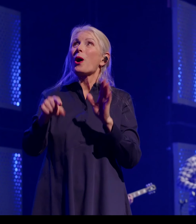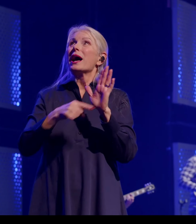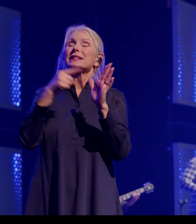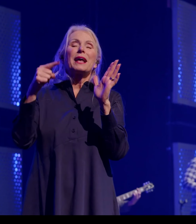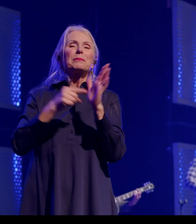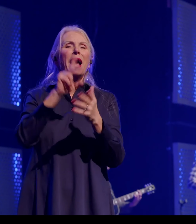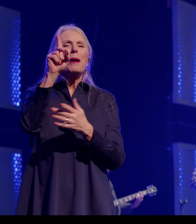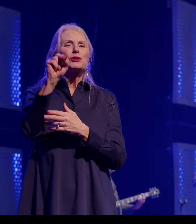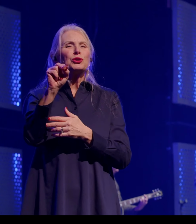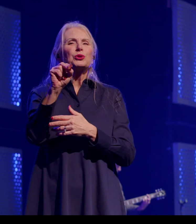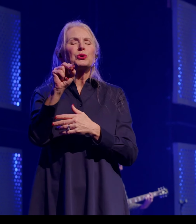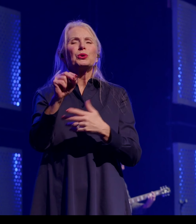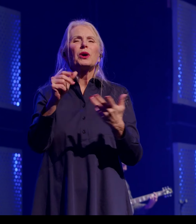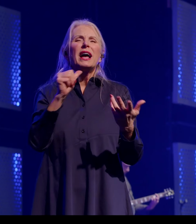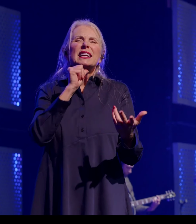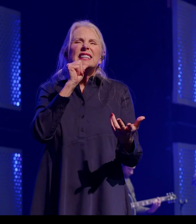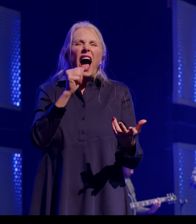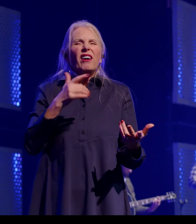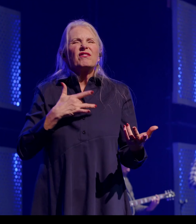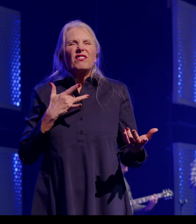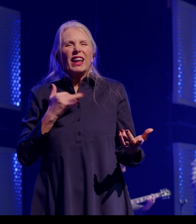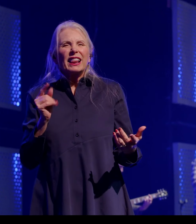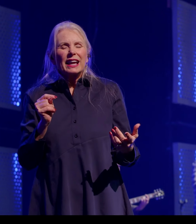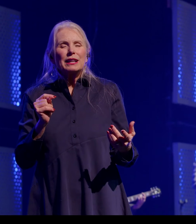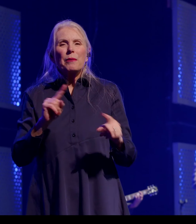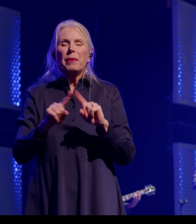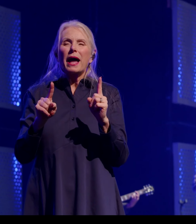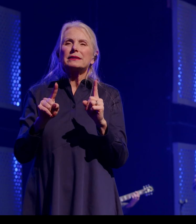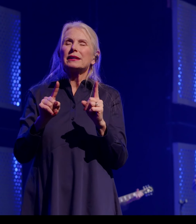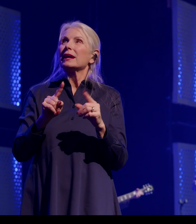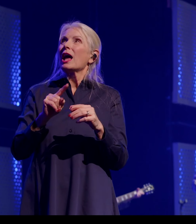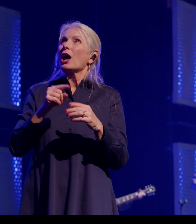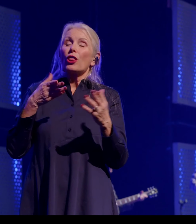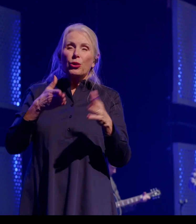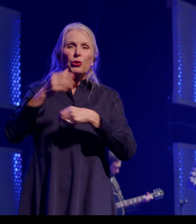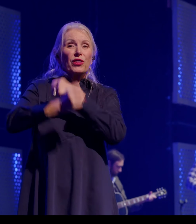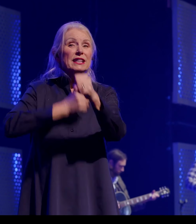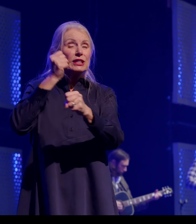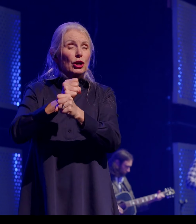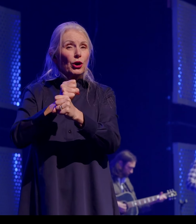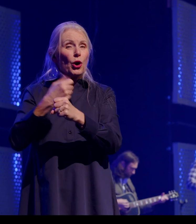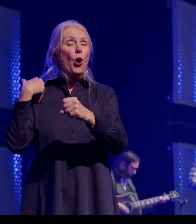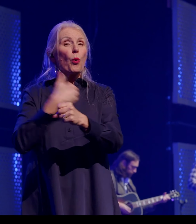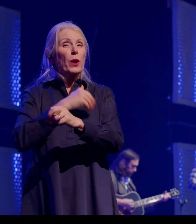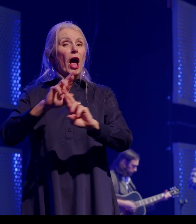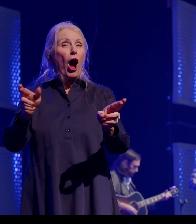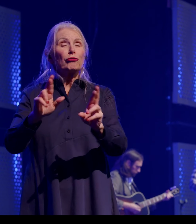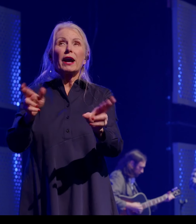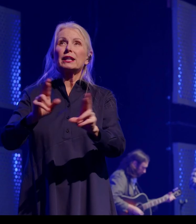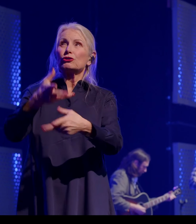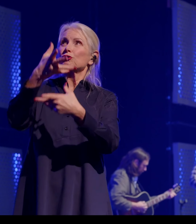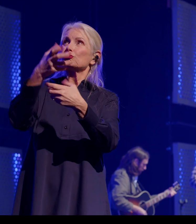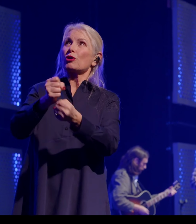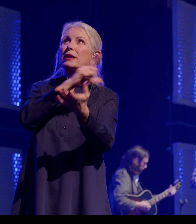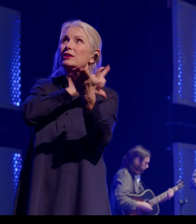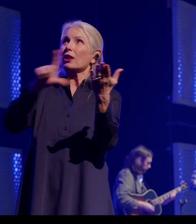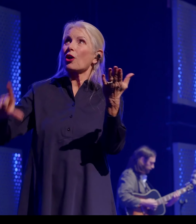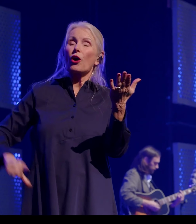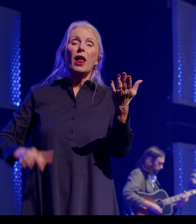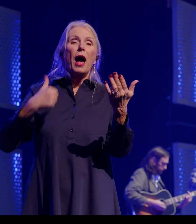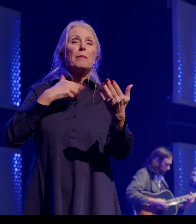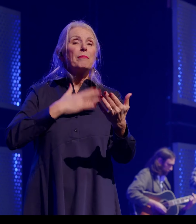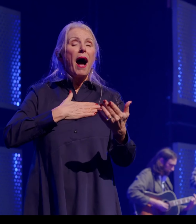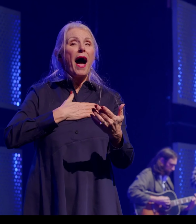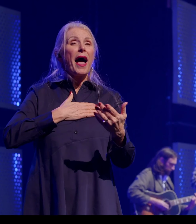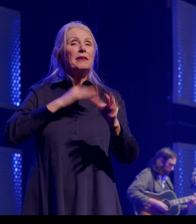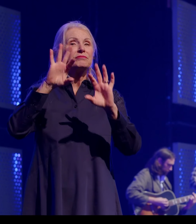truth is we're really not feeling that way. And I know going into a new year, it can be hard to really trust the direction that God has you and your